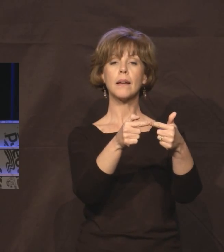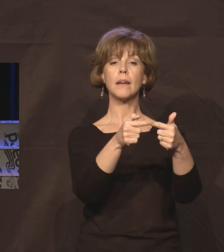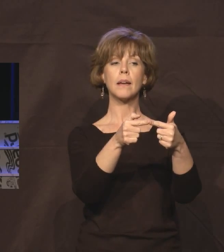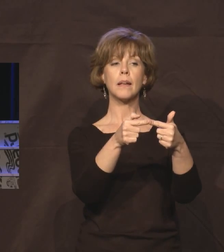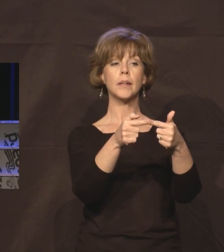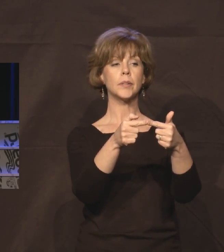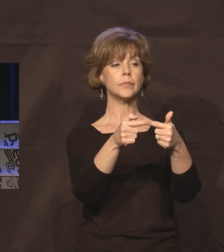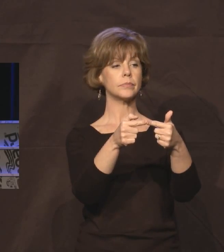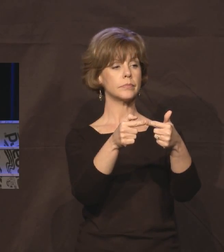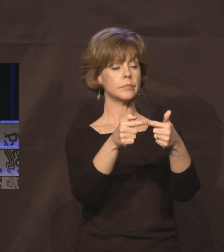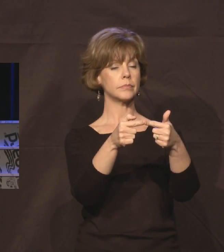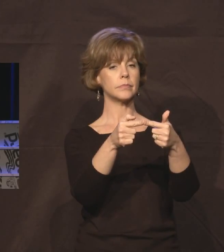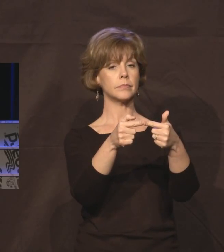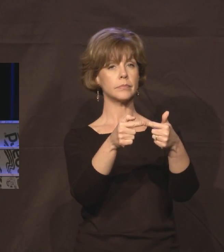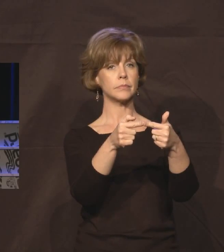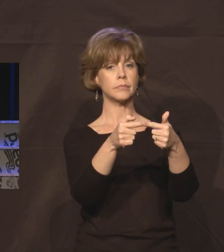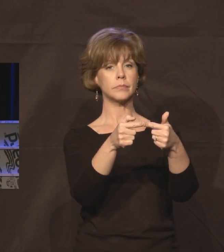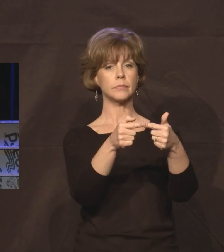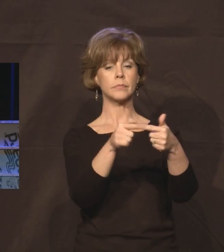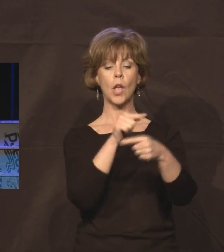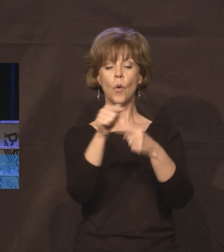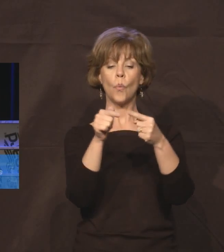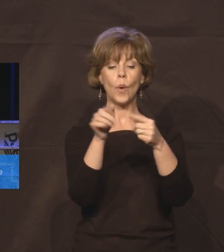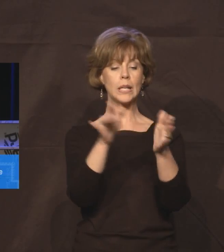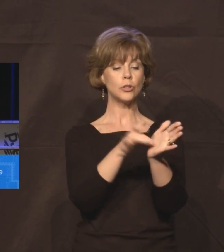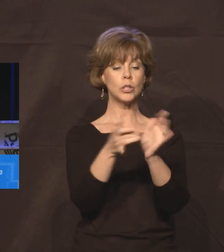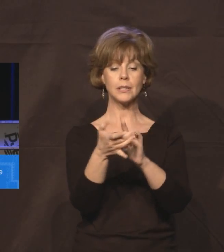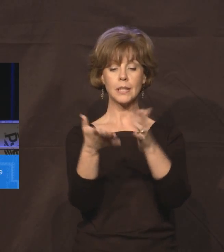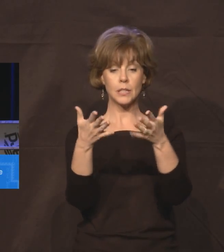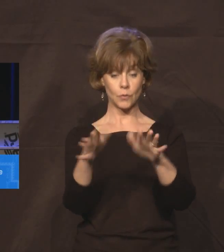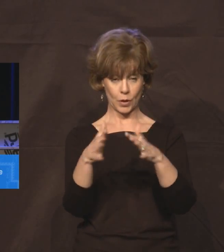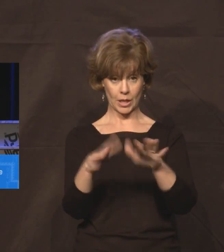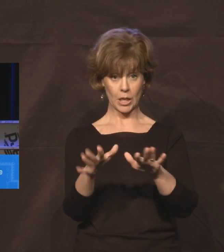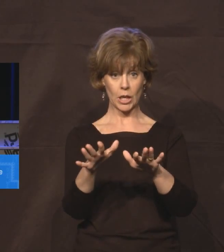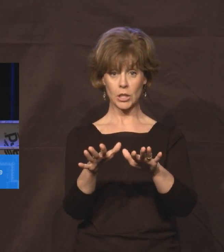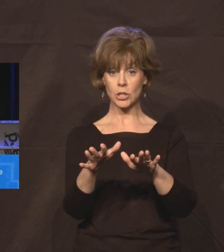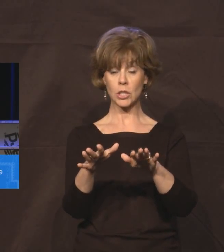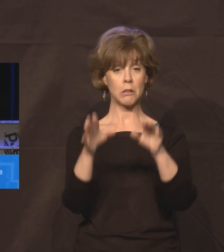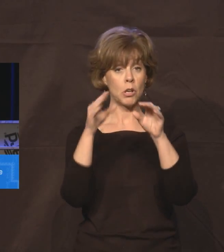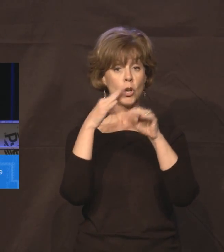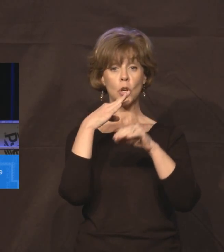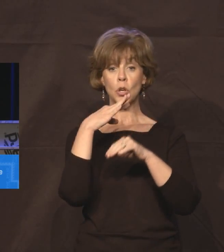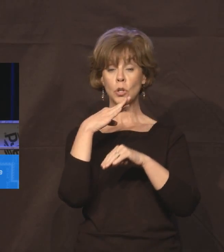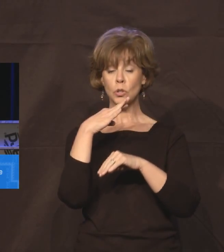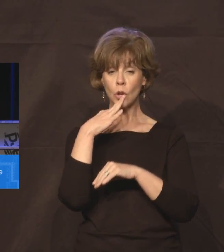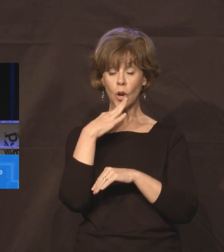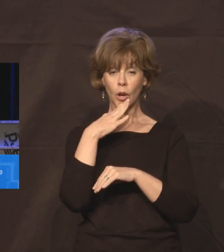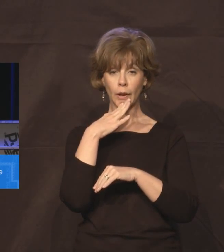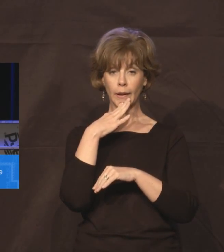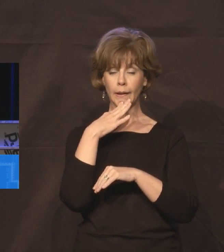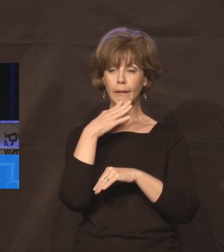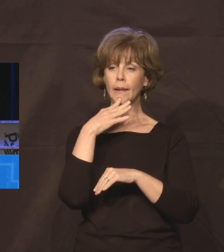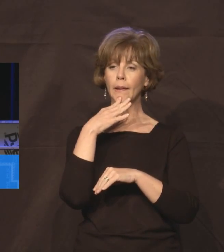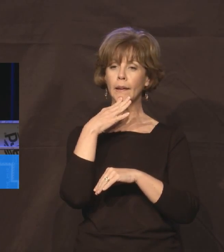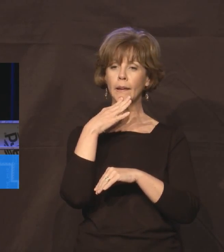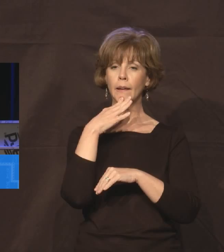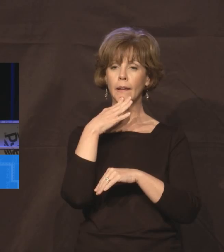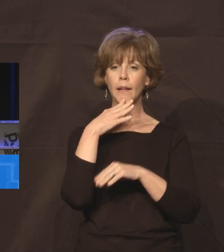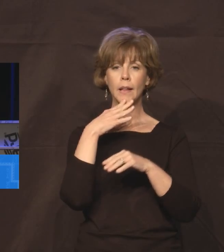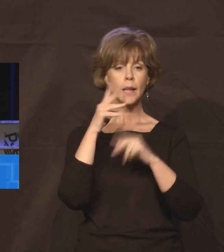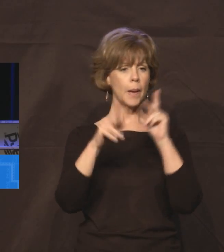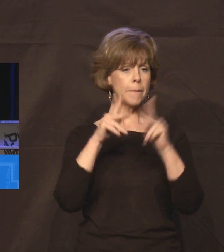I think it's actually the back of the passage. It says, when Jesus finished saying these things, the crowds were amazed at his teaching, for he taught with real authority.